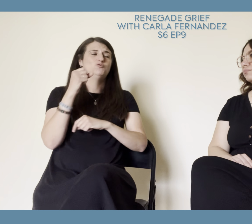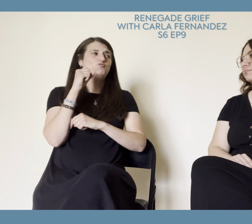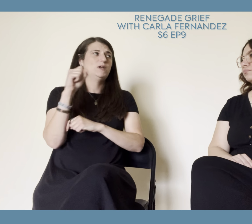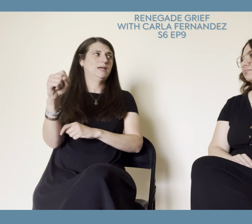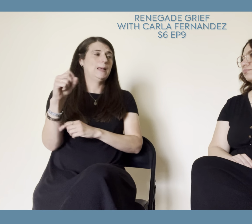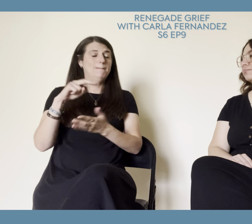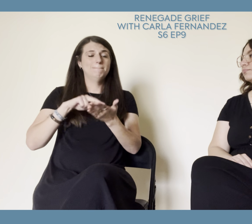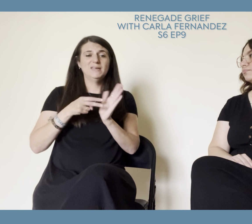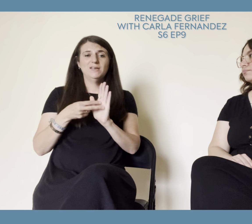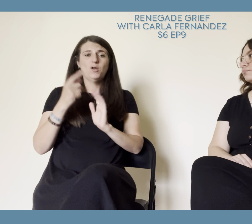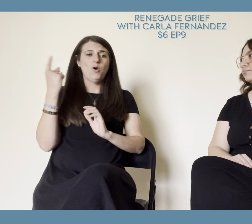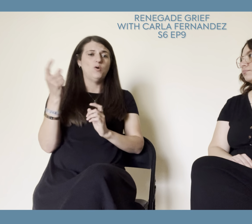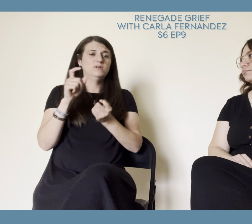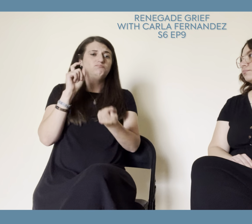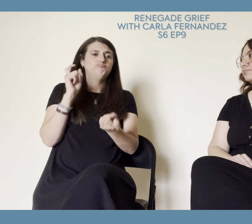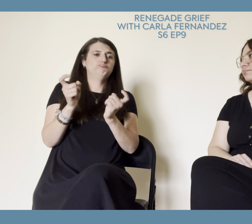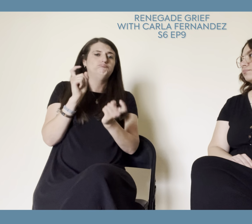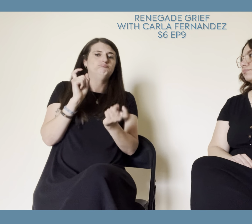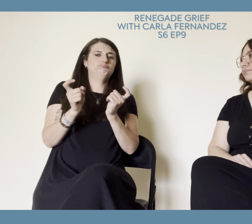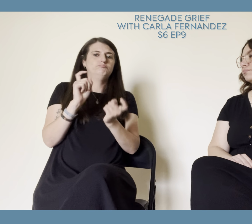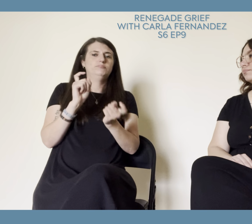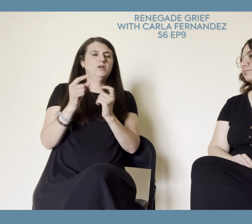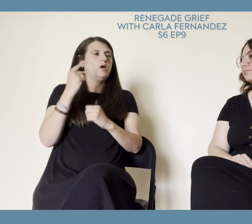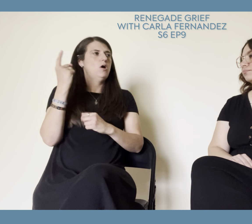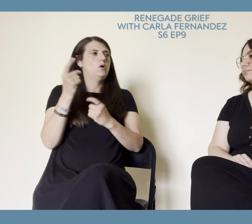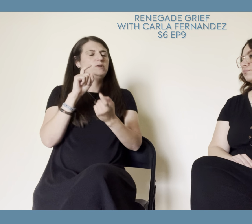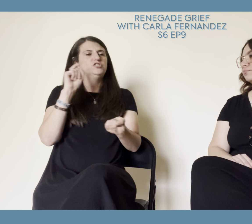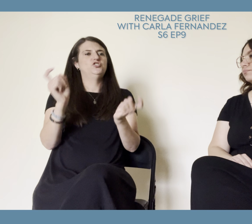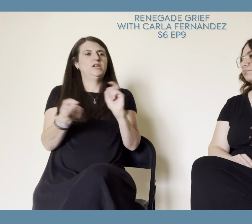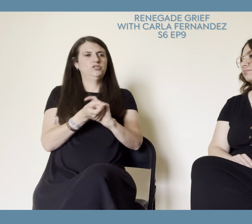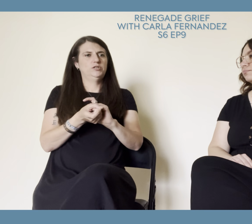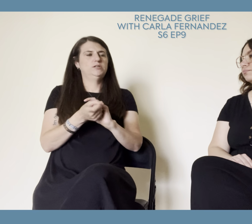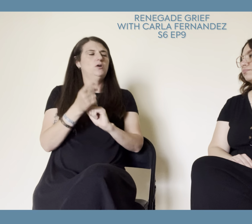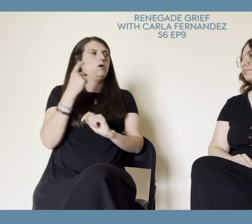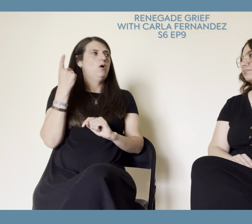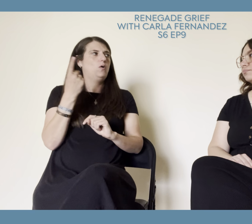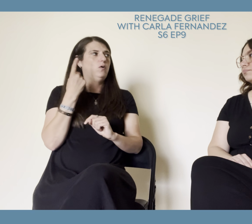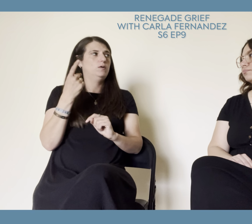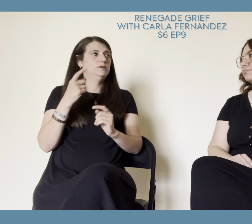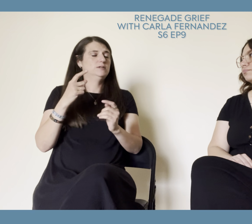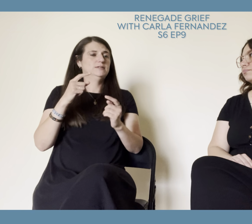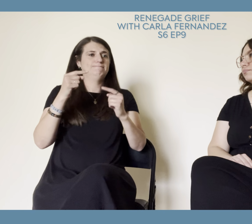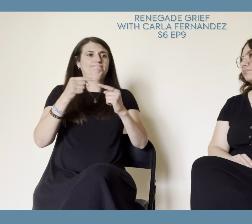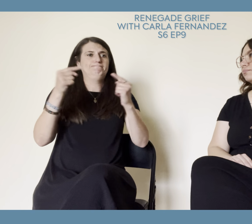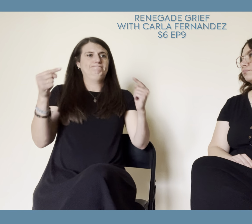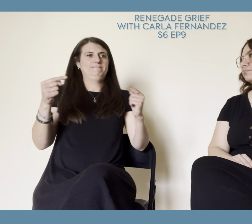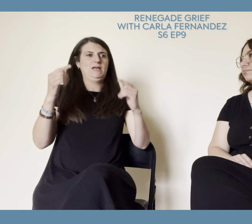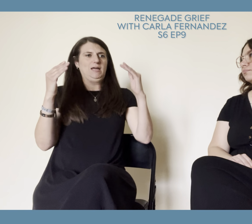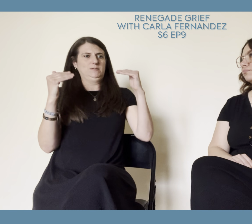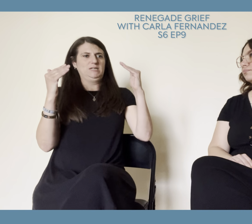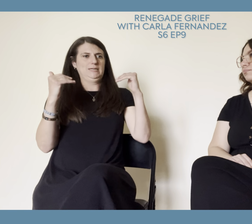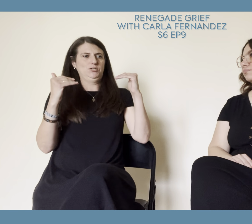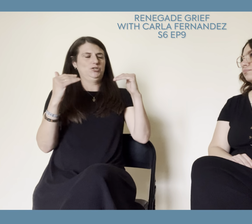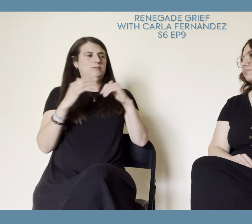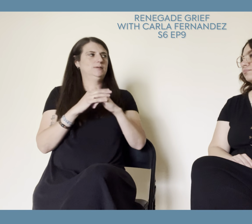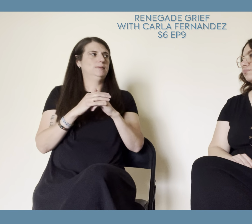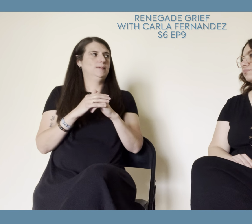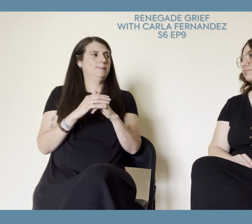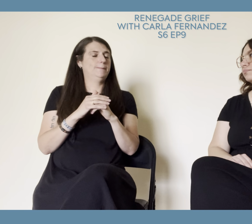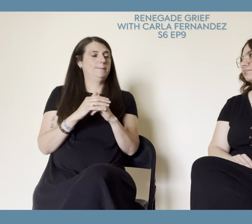it's always shape-shifting. It's always changing. It's always defying our expectations of it. Part of the kind of the work of